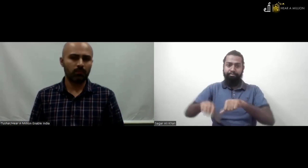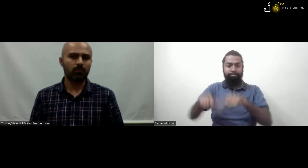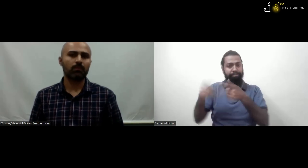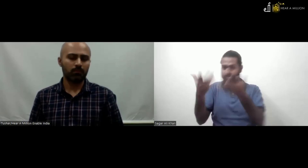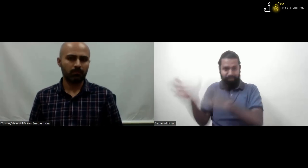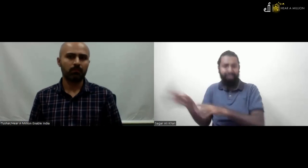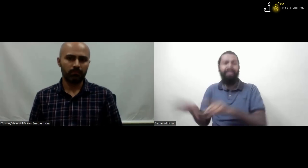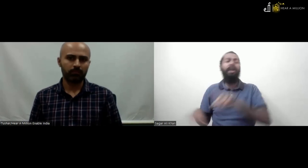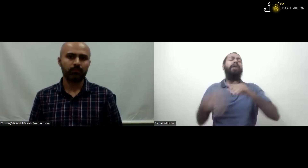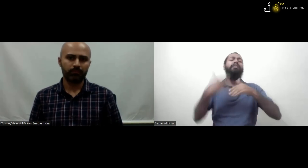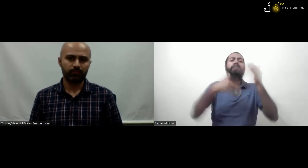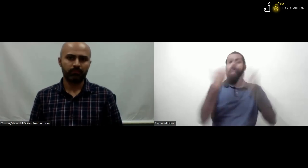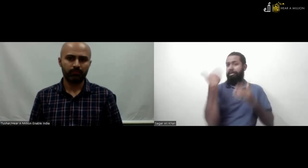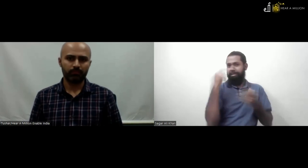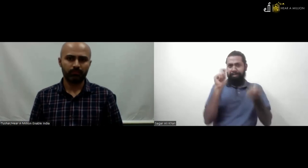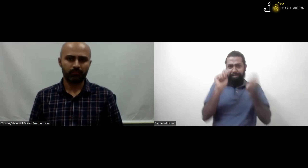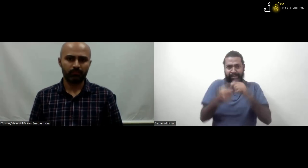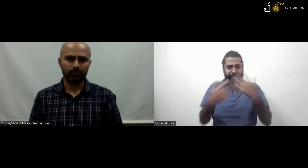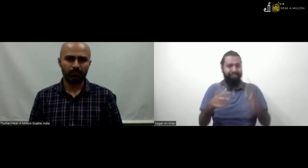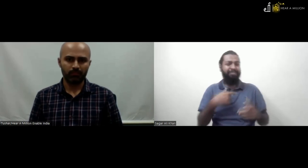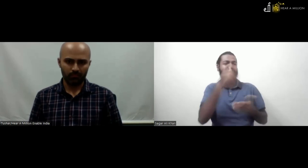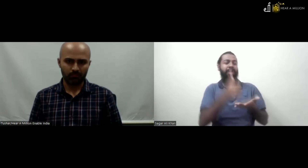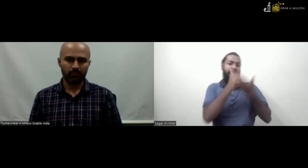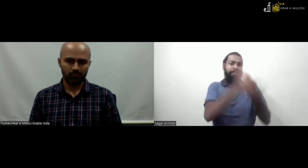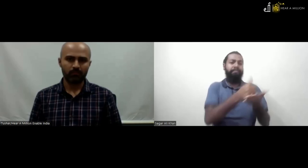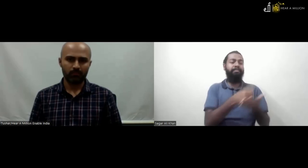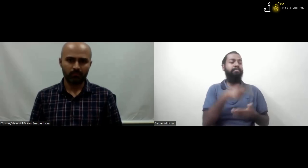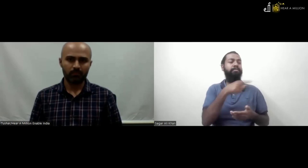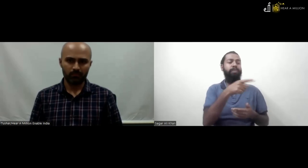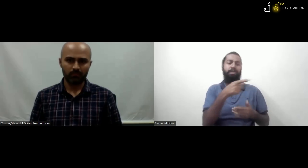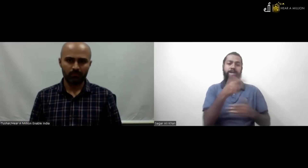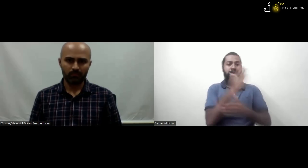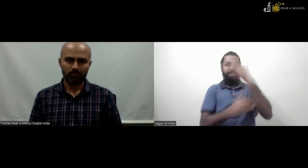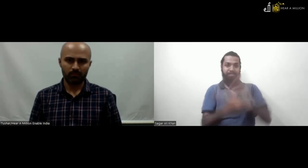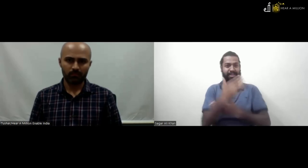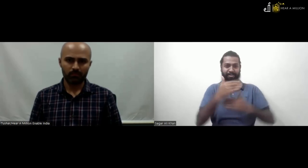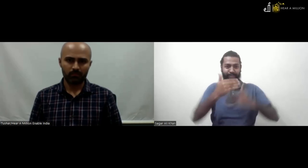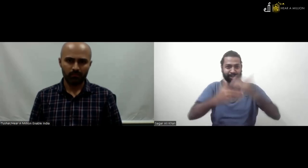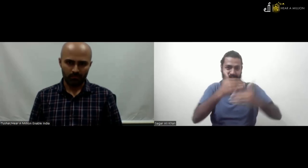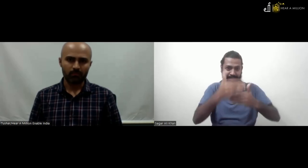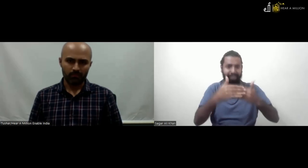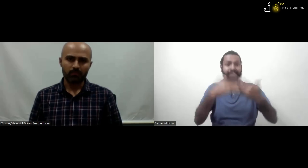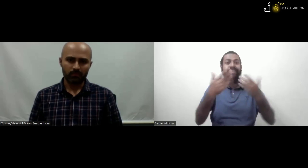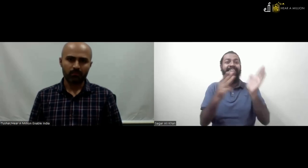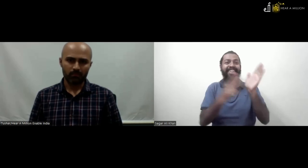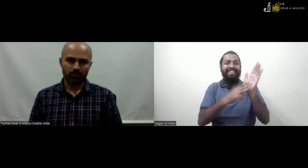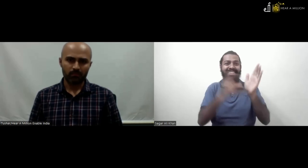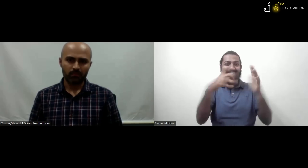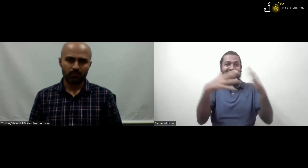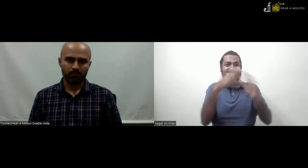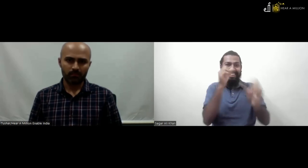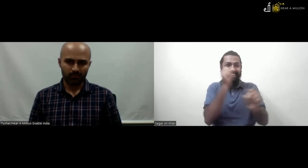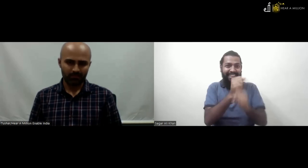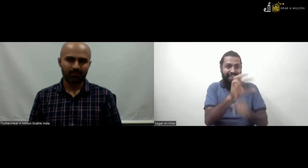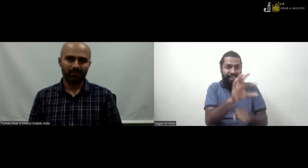So somehow his process was discontinued. He couldn't connect, wasn't successful in getting the